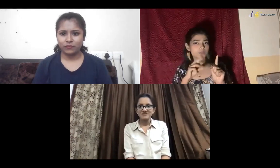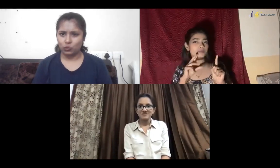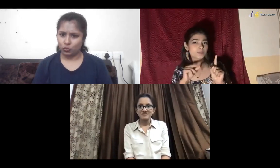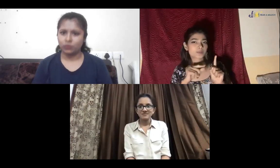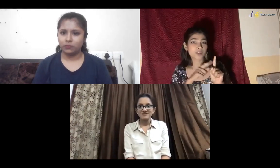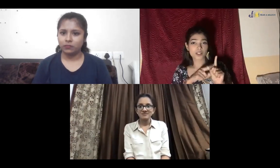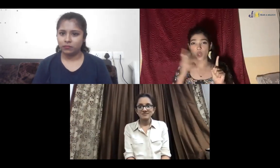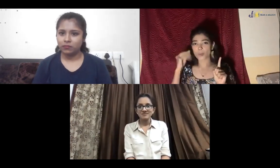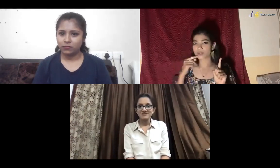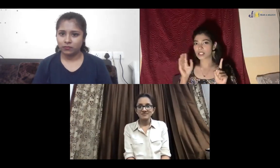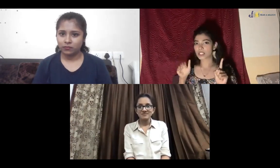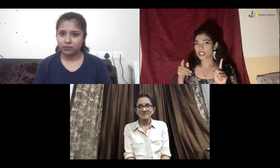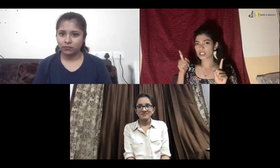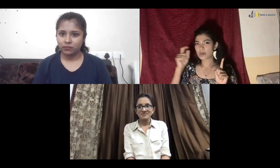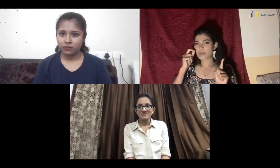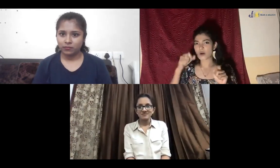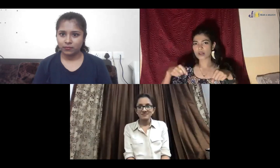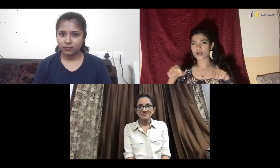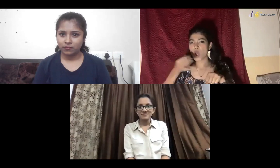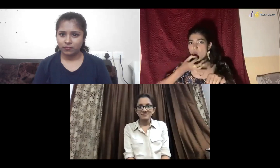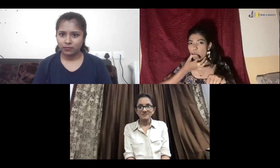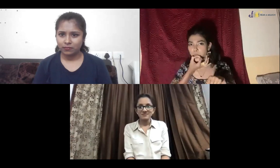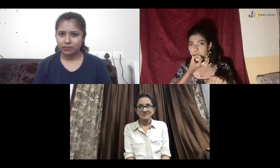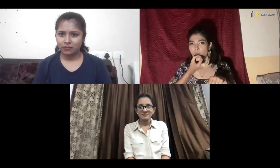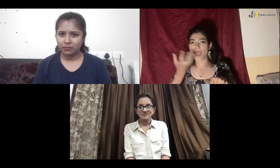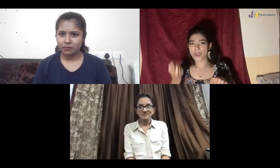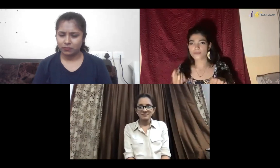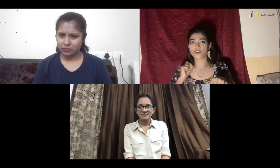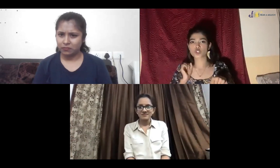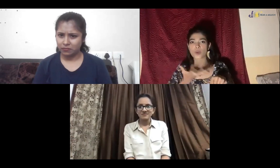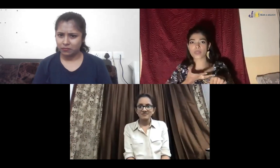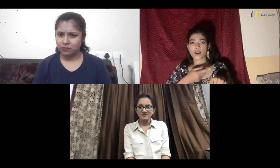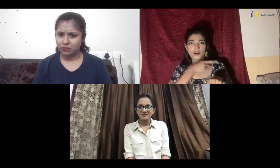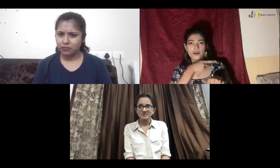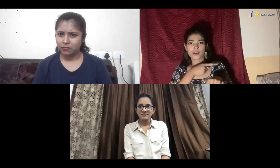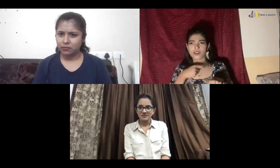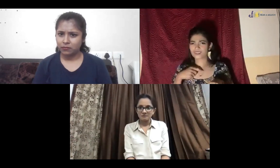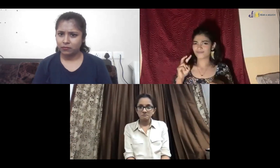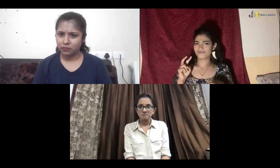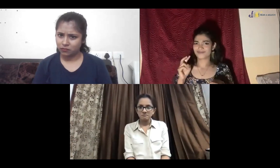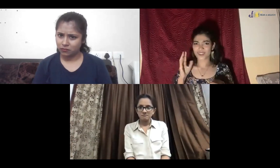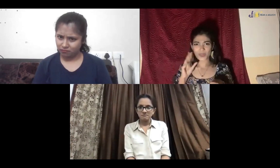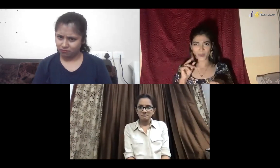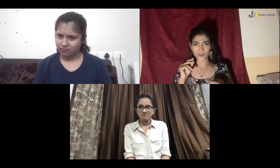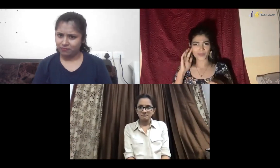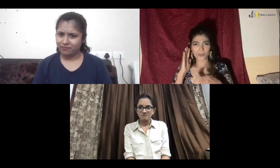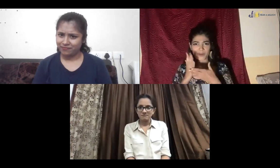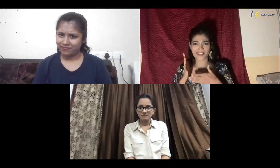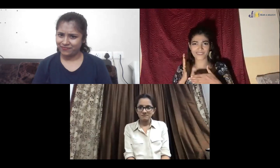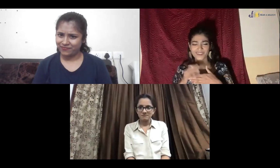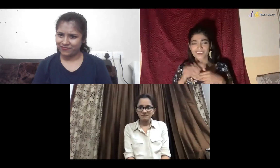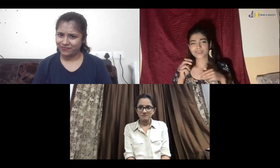I was with the hearing person, and the hearing person were just speaking. And my friend told me that person